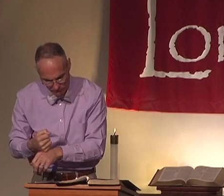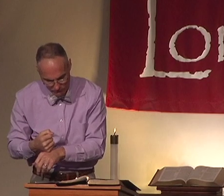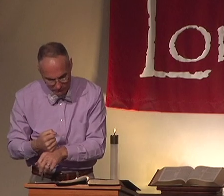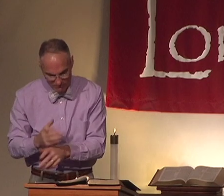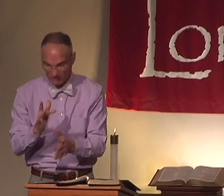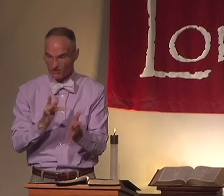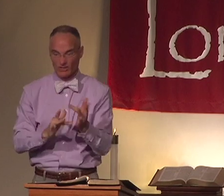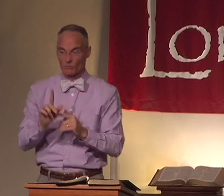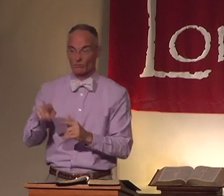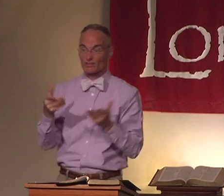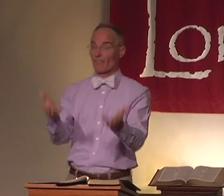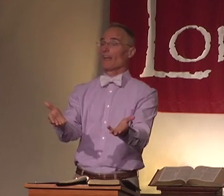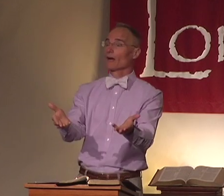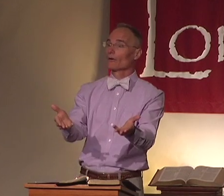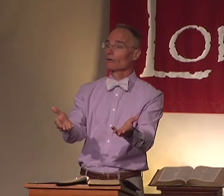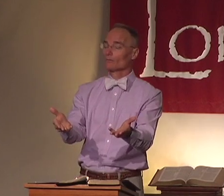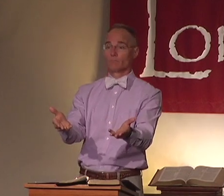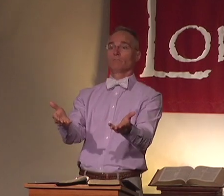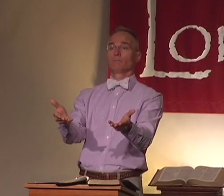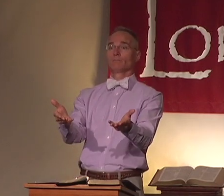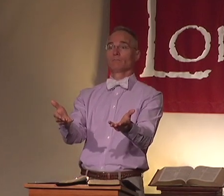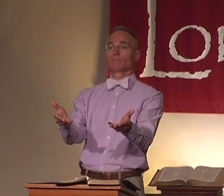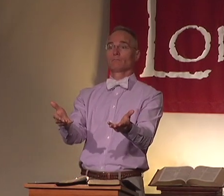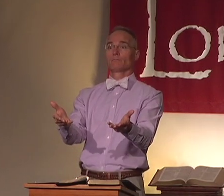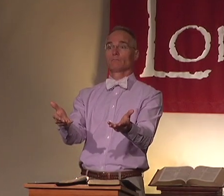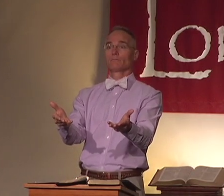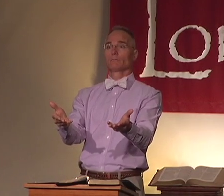locked. Jesus was just there.